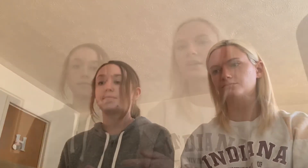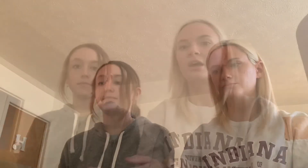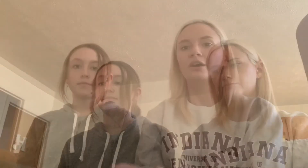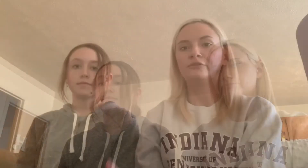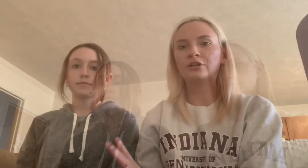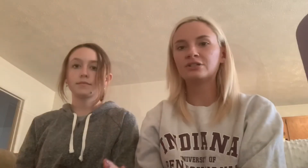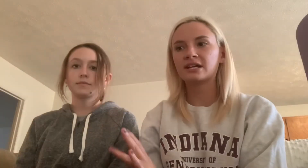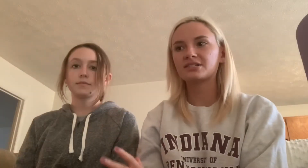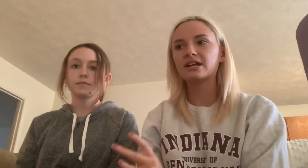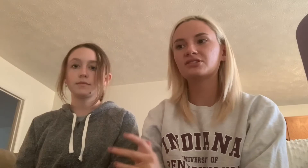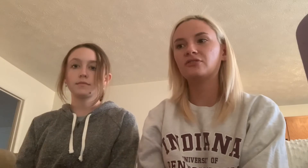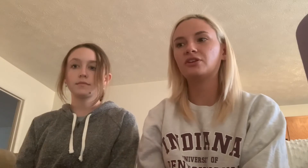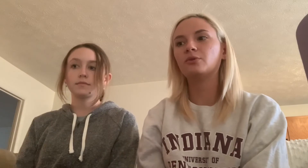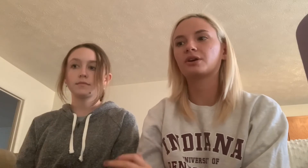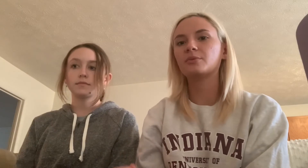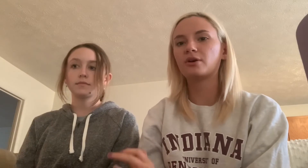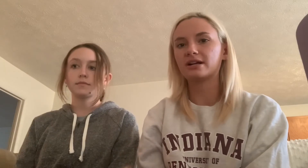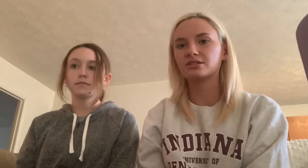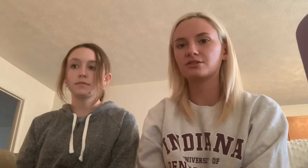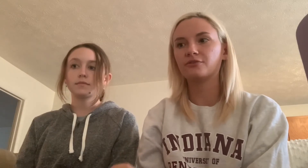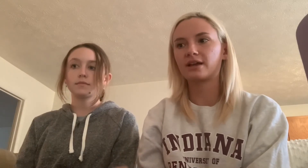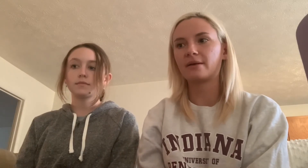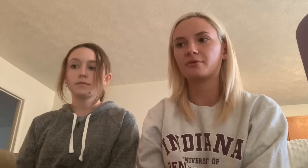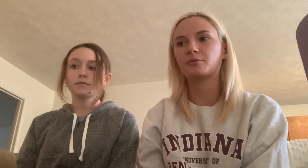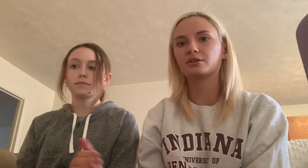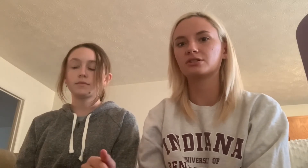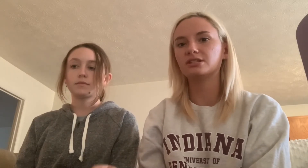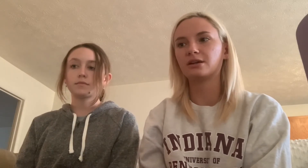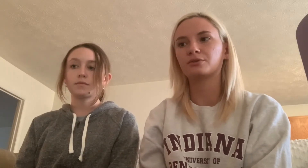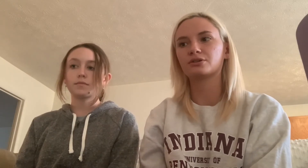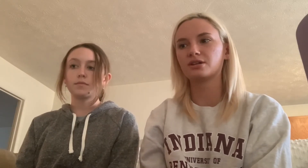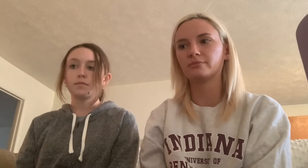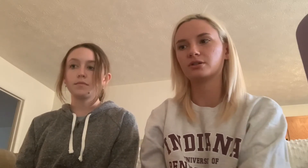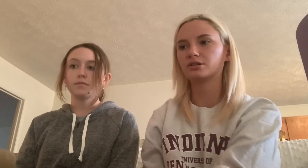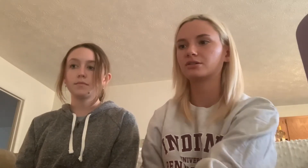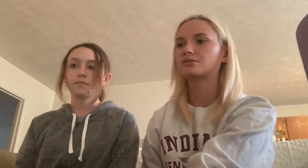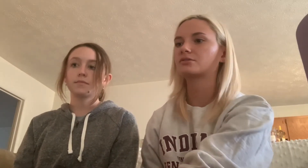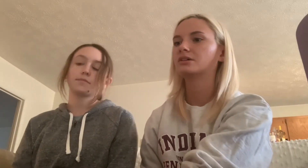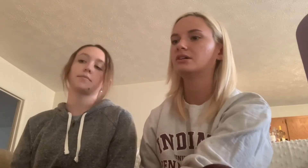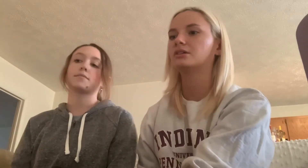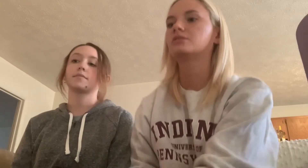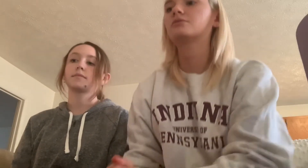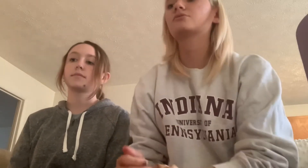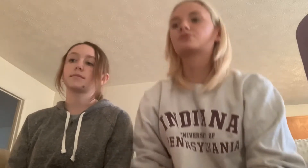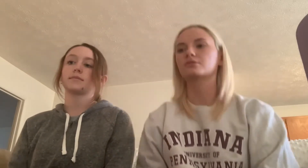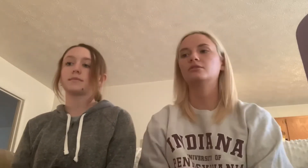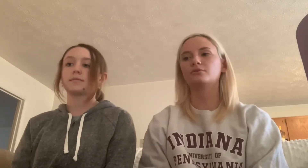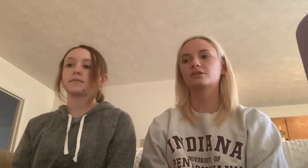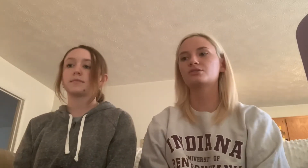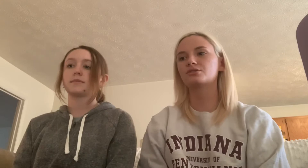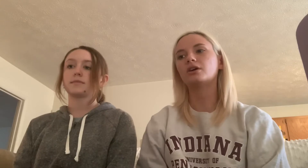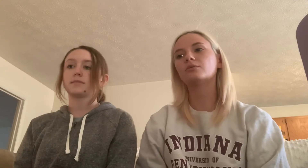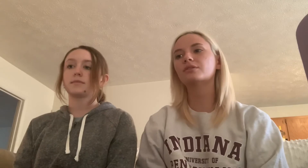For our next activity, we're going to practice the vocabulary we learned today with our sign markers. So we're going to start with